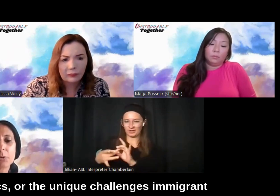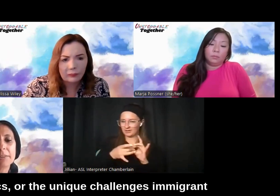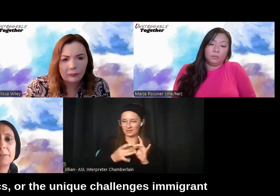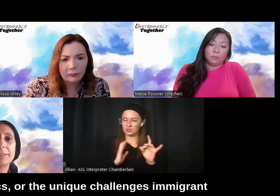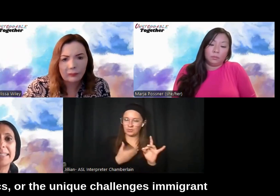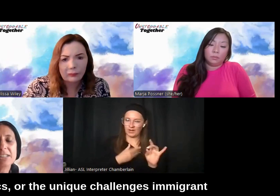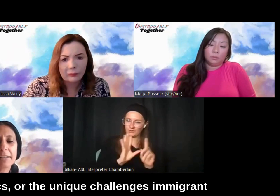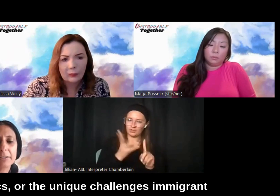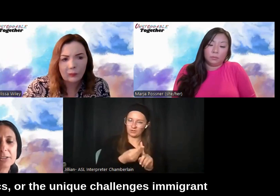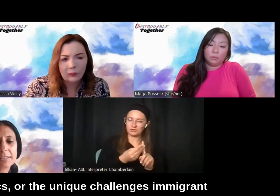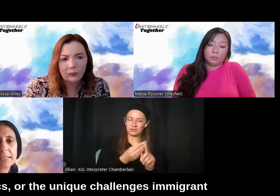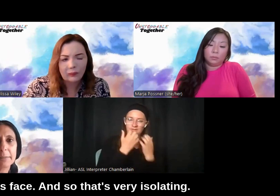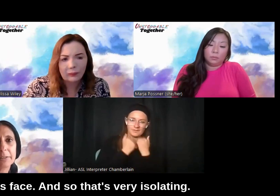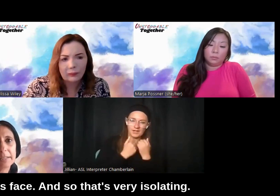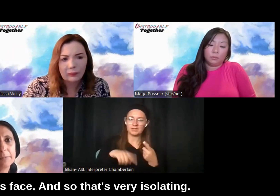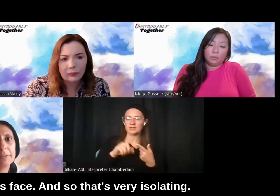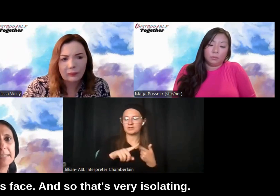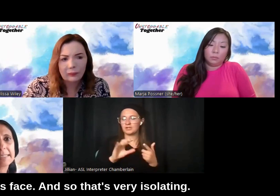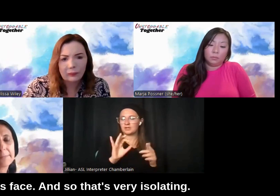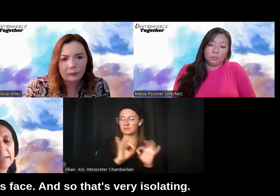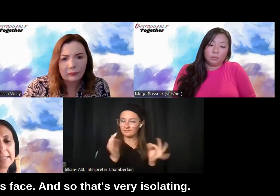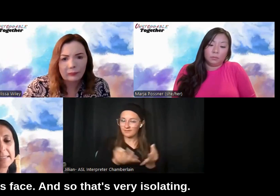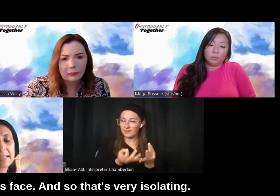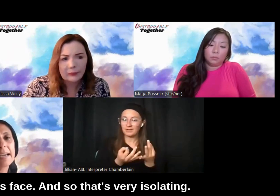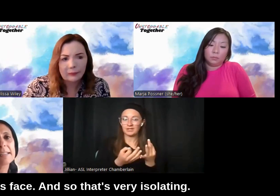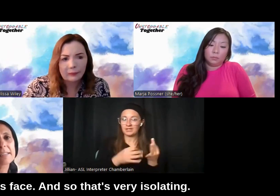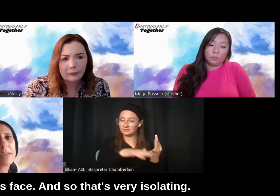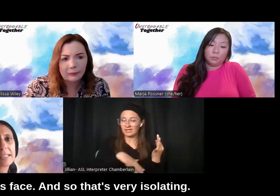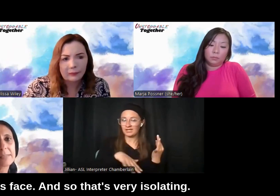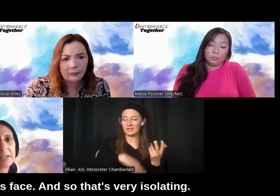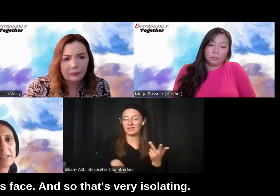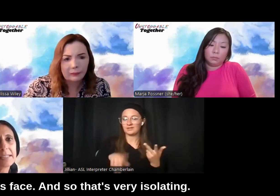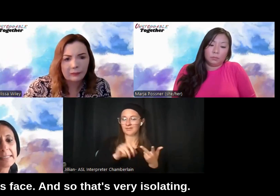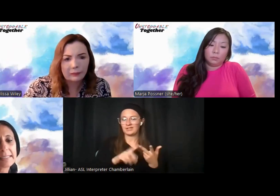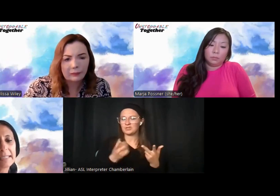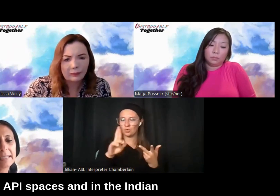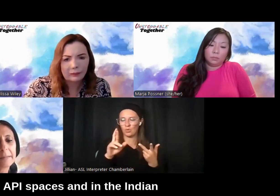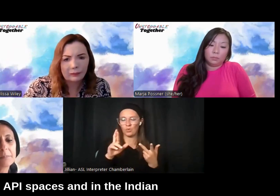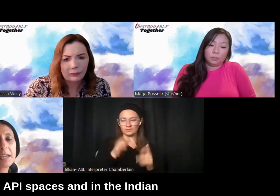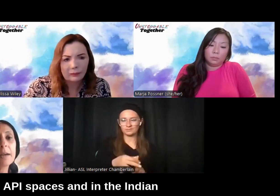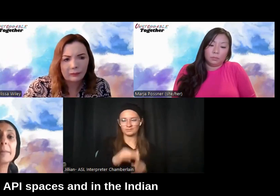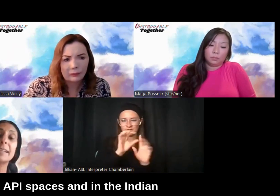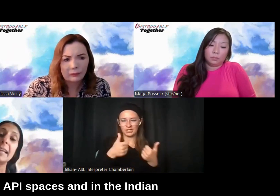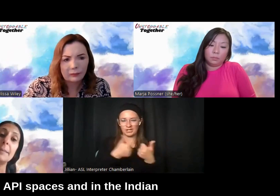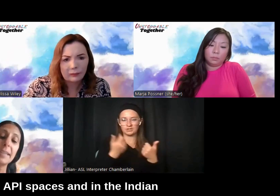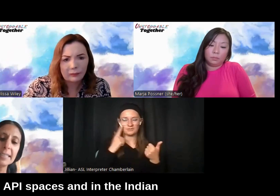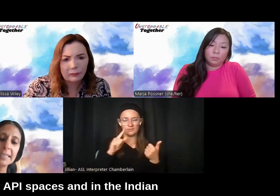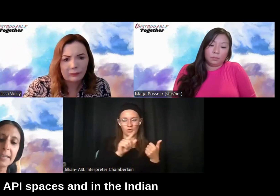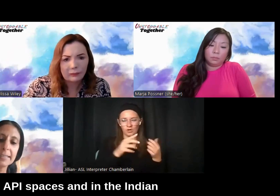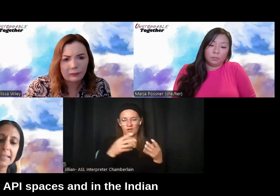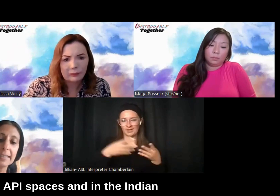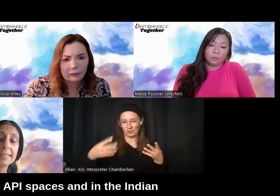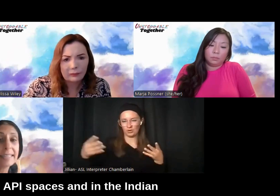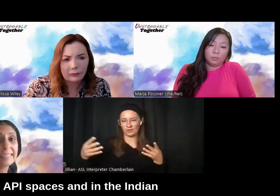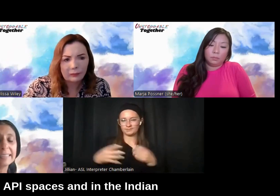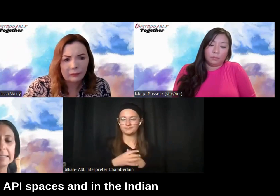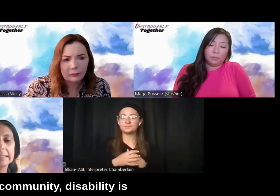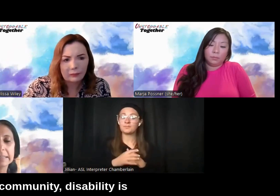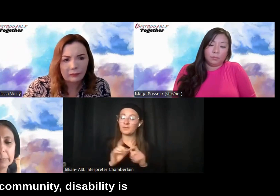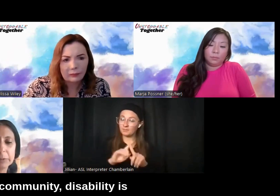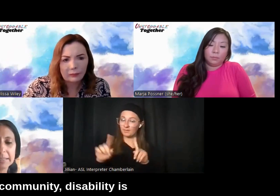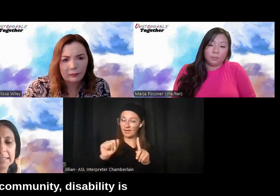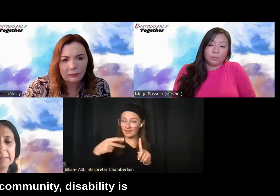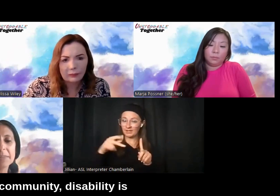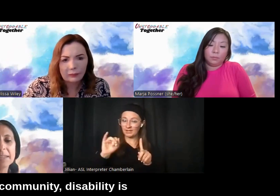dynamics, or the unique challenges immigrant communities face. And so that's very isolating. But in API spaces and in the